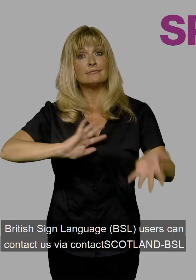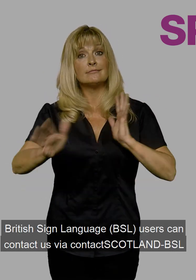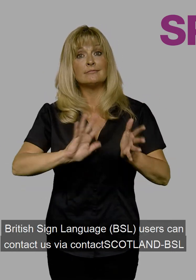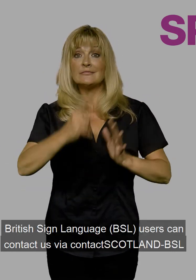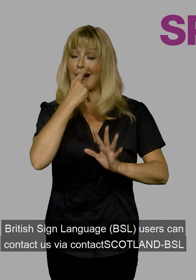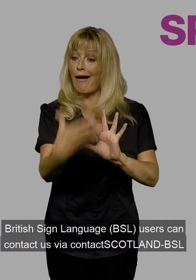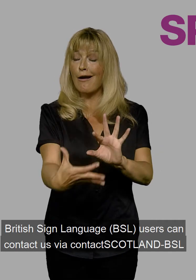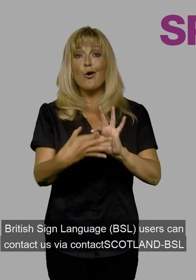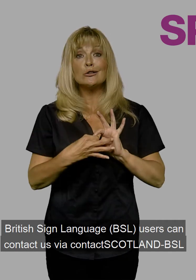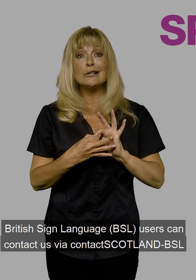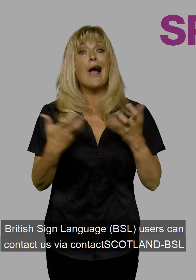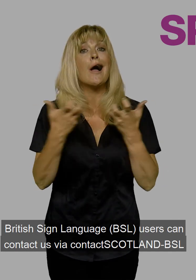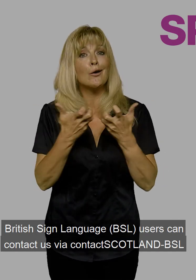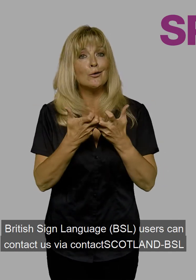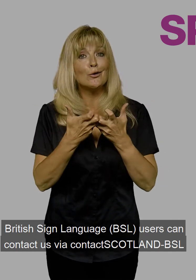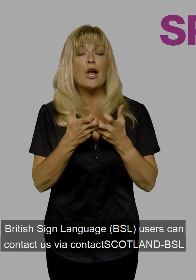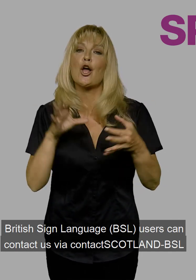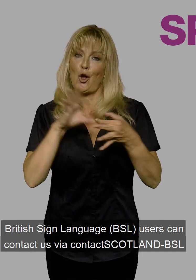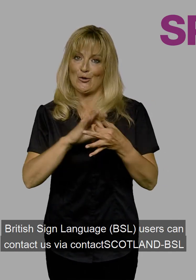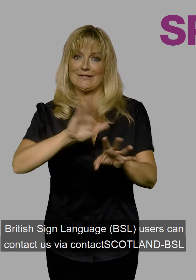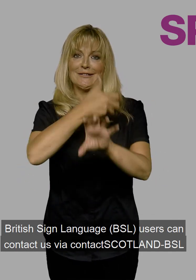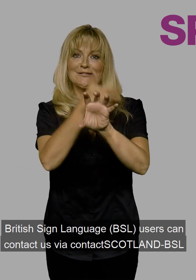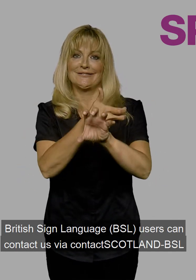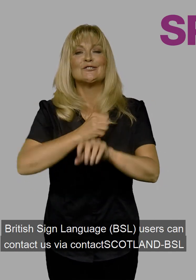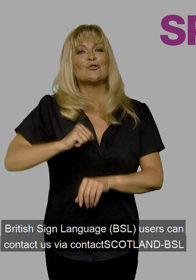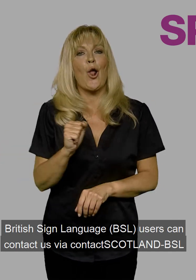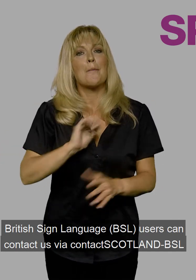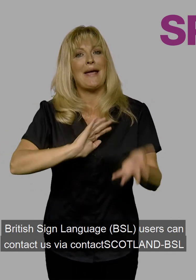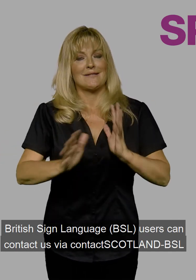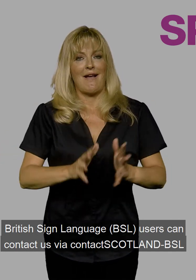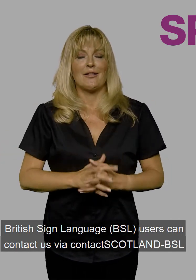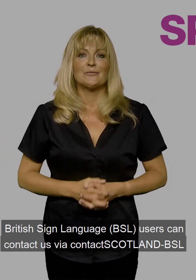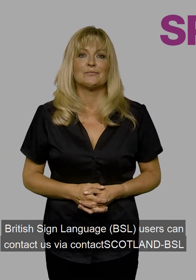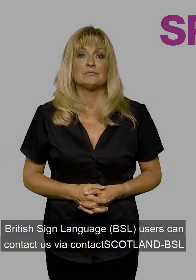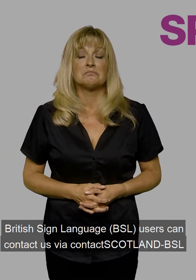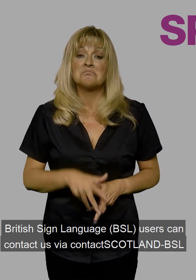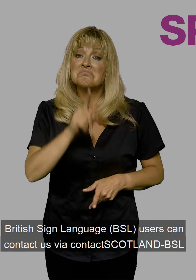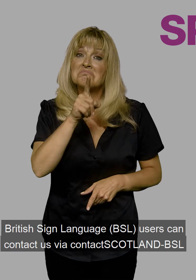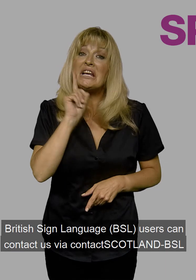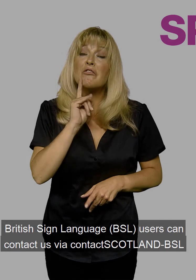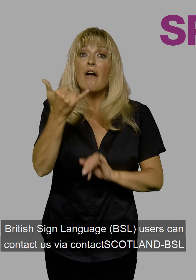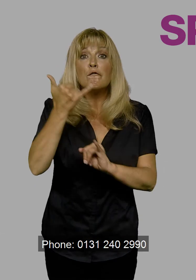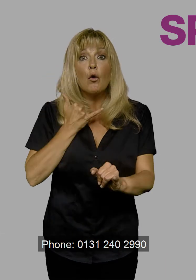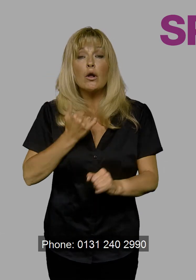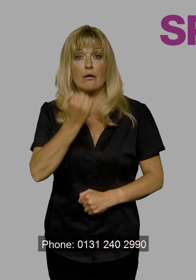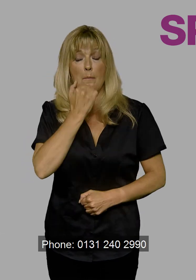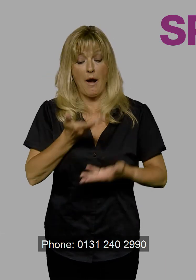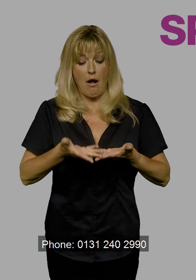British Sign Language BSL users can contact us via Contact Scotland-BSL. Phone